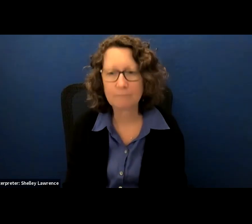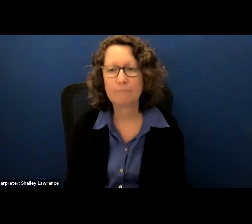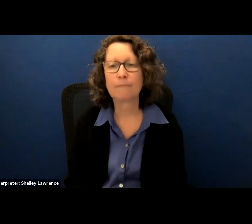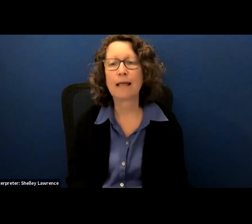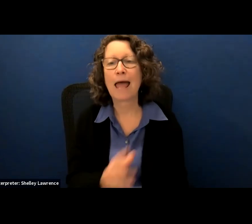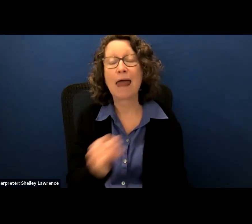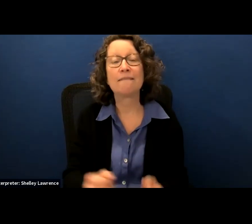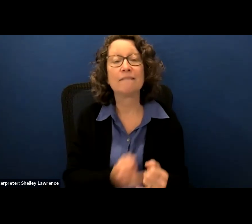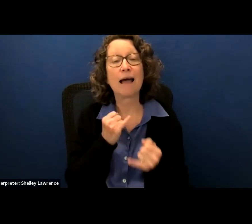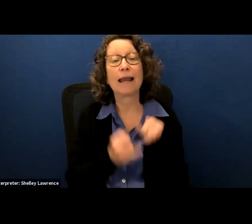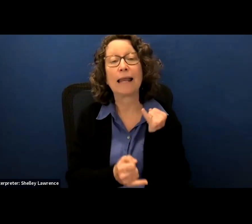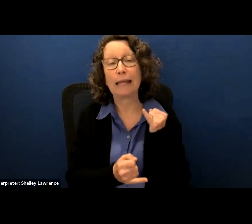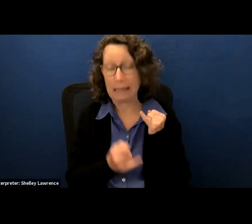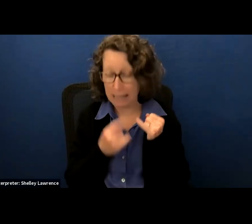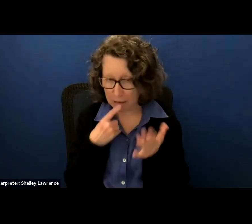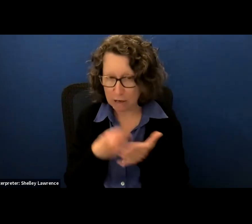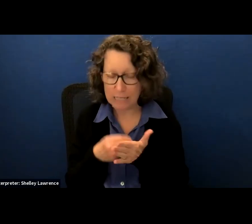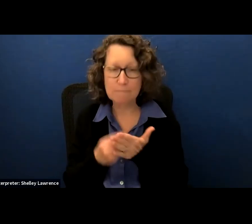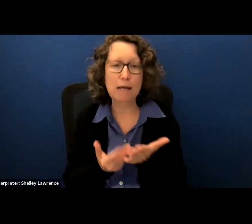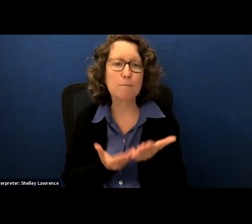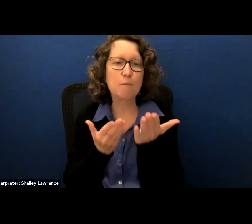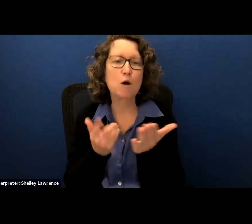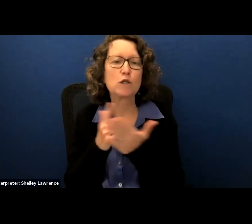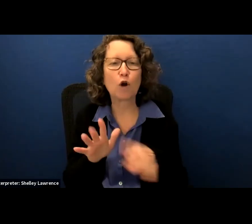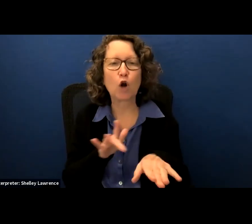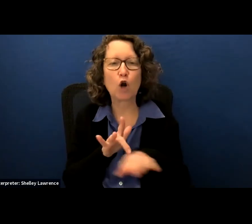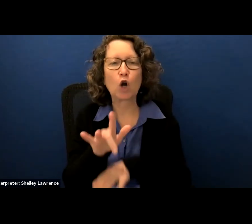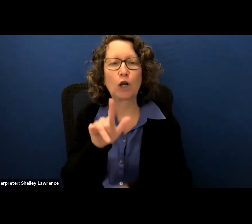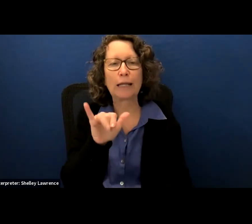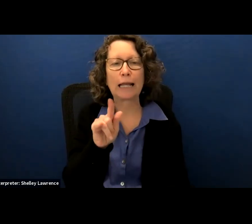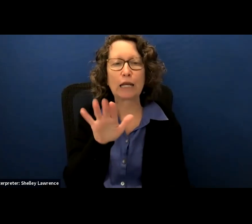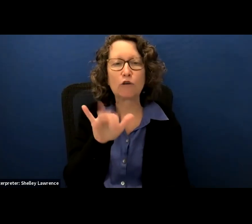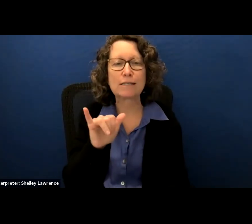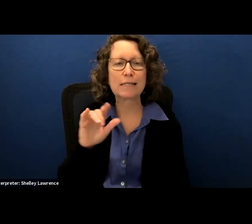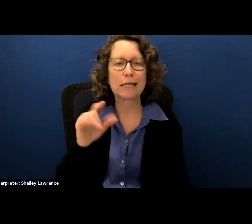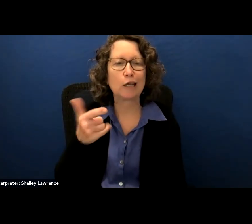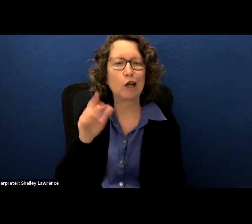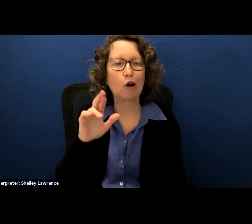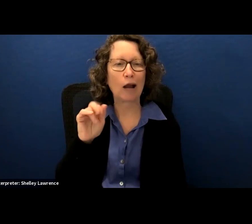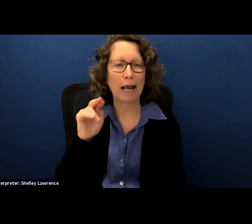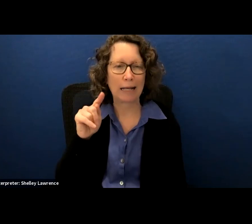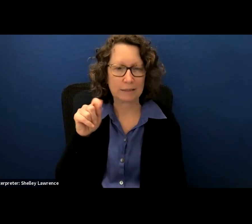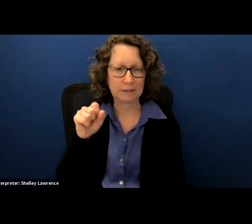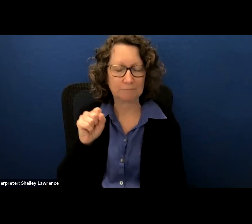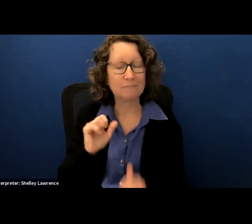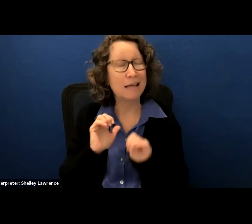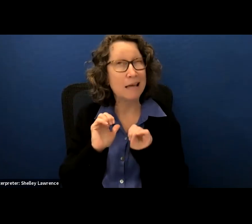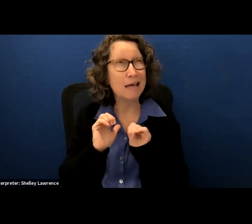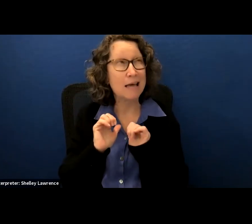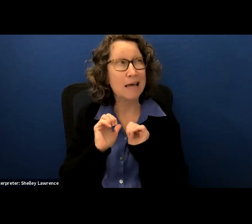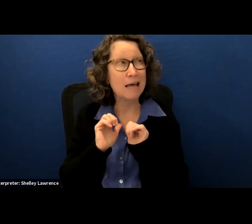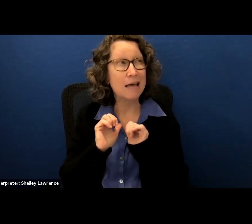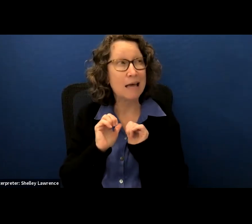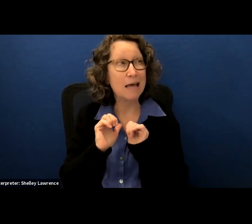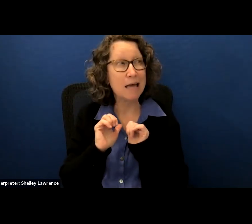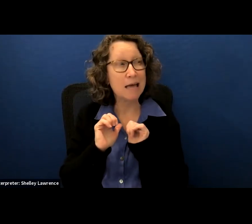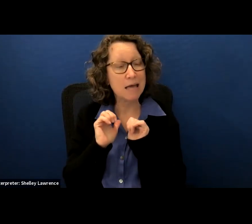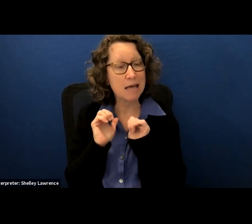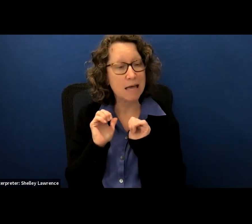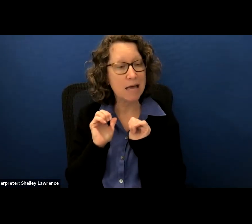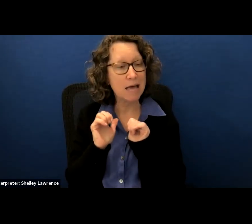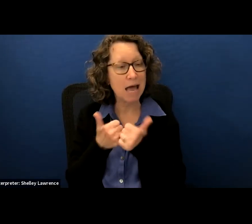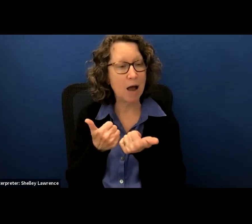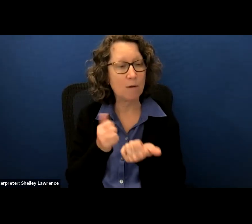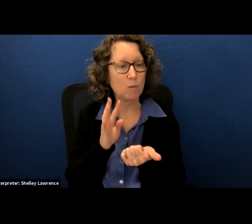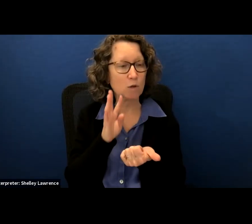And finally, there is money proposed for early literacy grants. And the way it was sort of